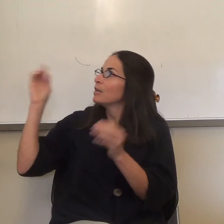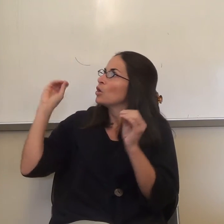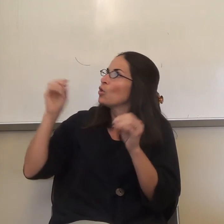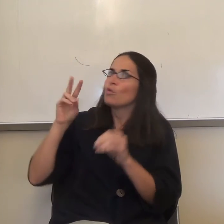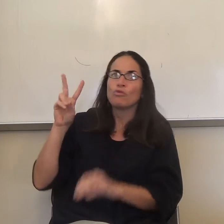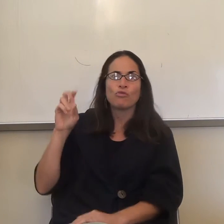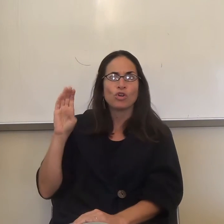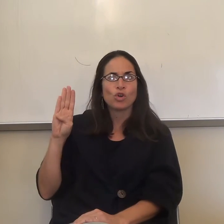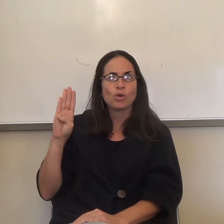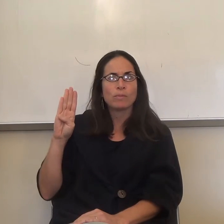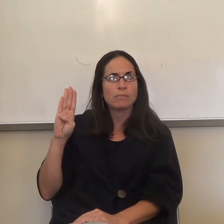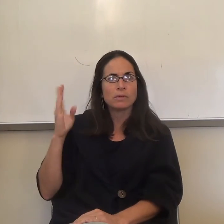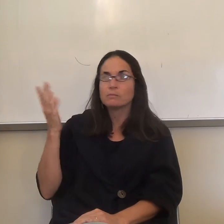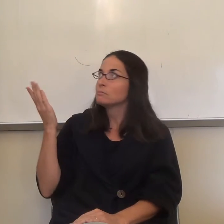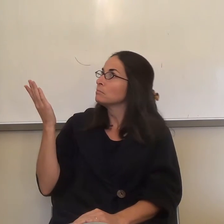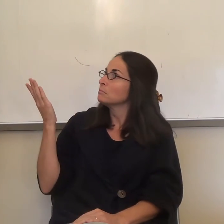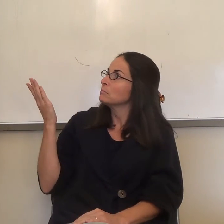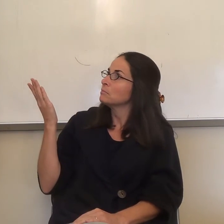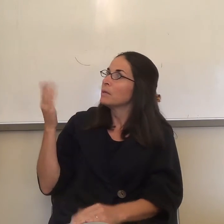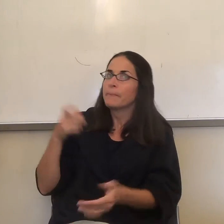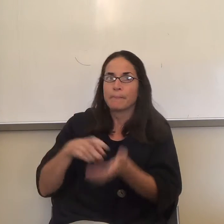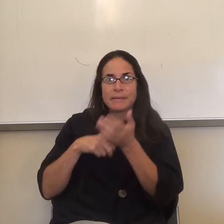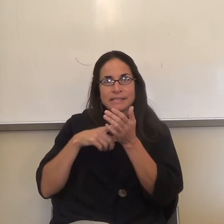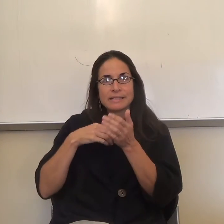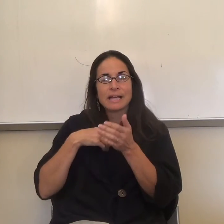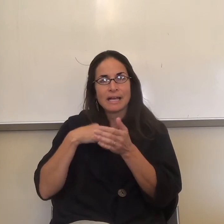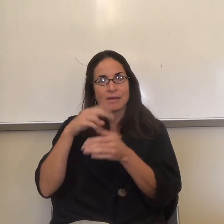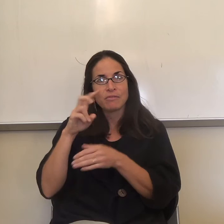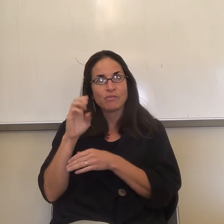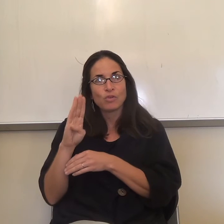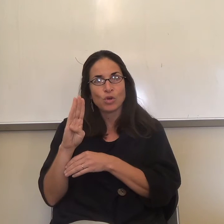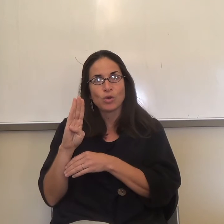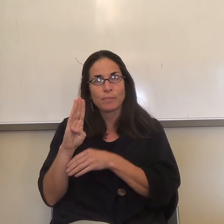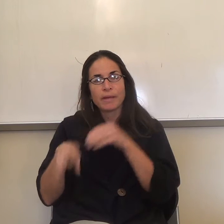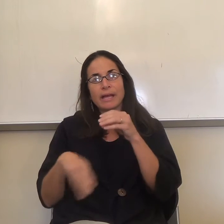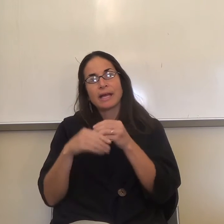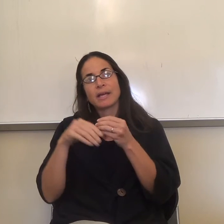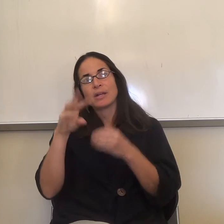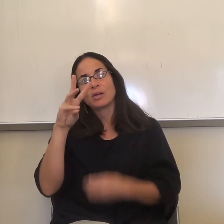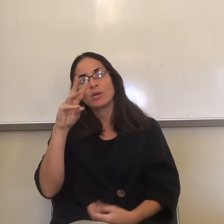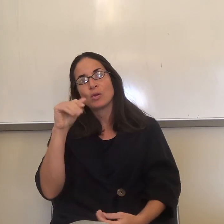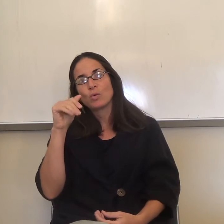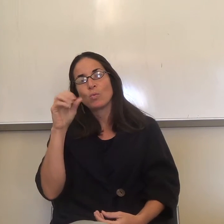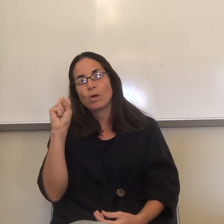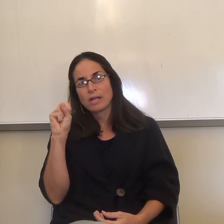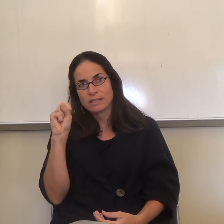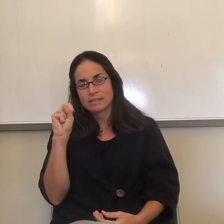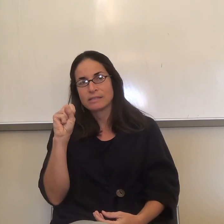have a verb. The past practice was for, it will put was in.